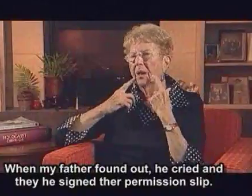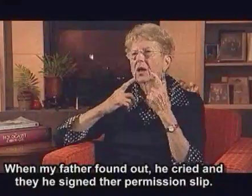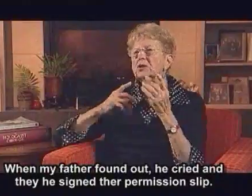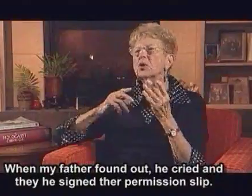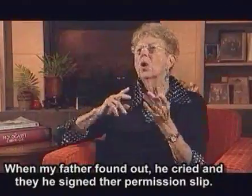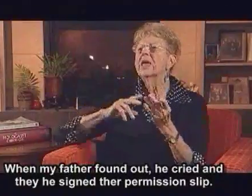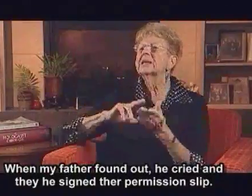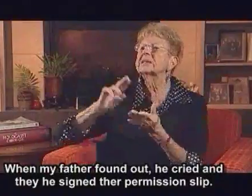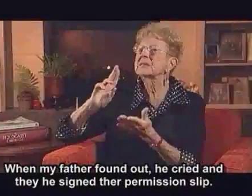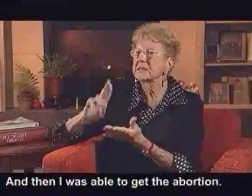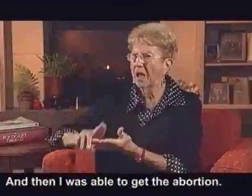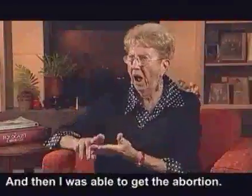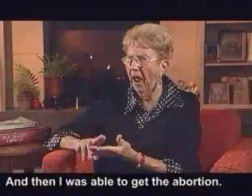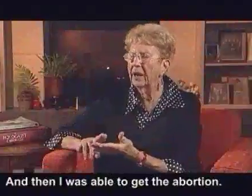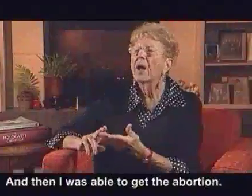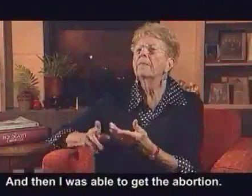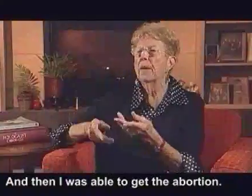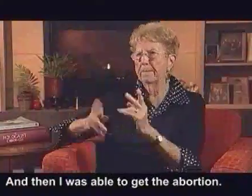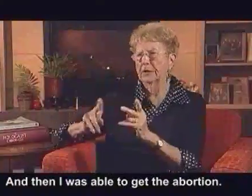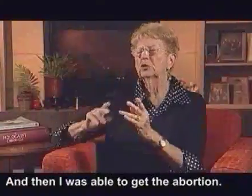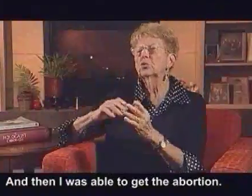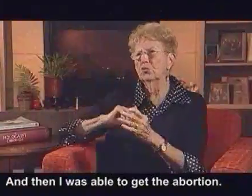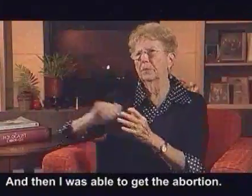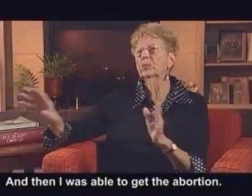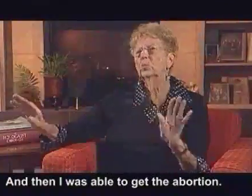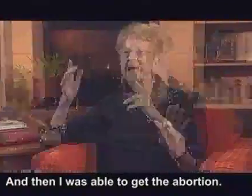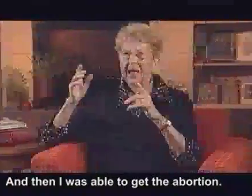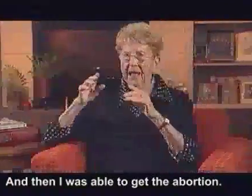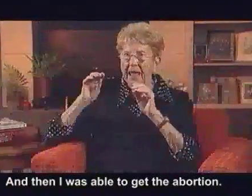signed the permission slip, and then I was able to get the abortion.